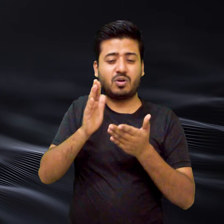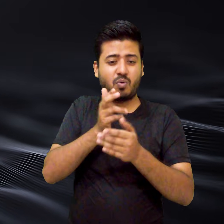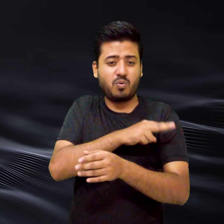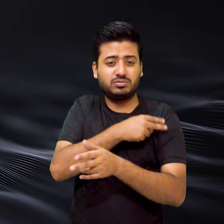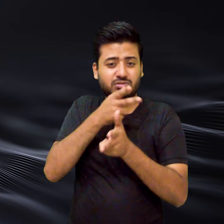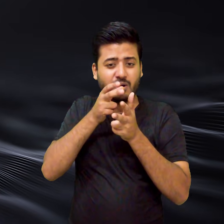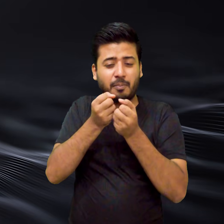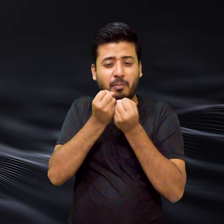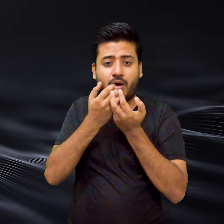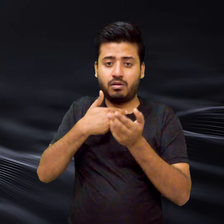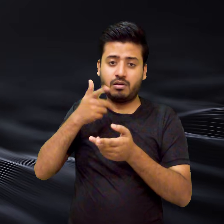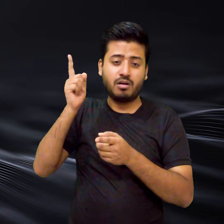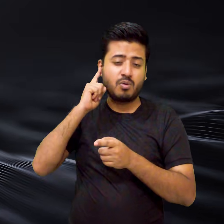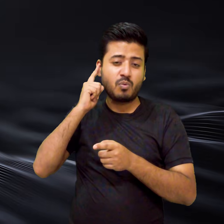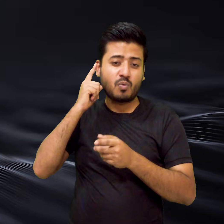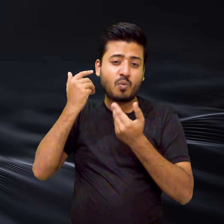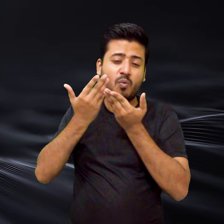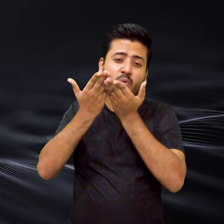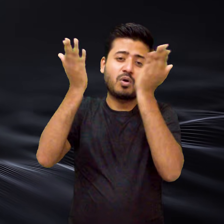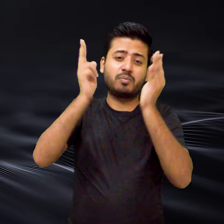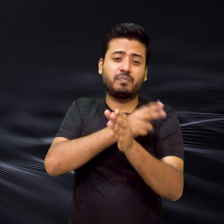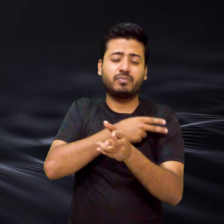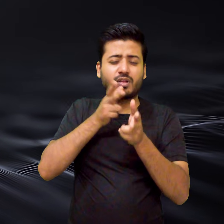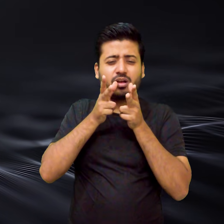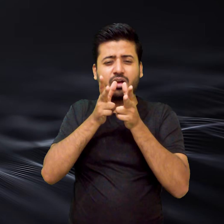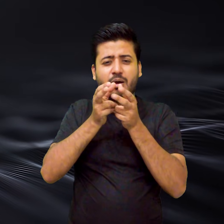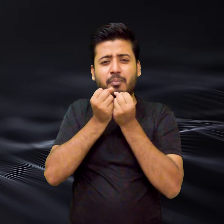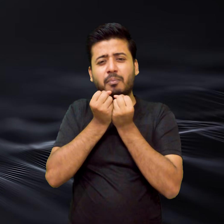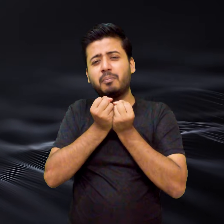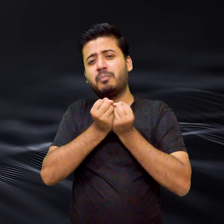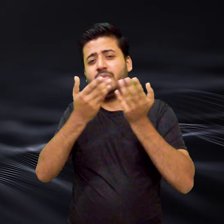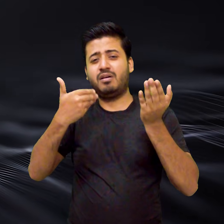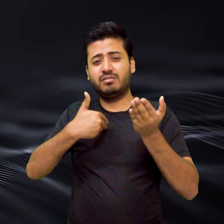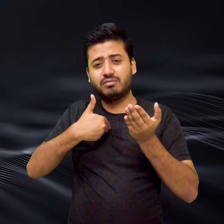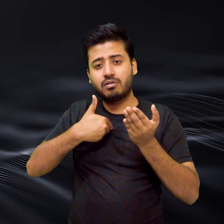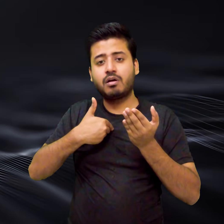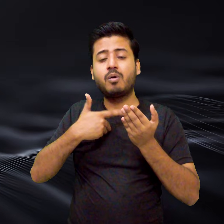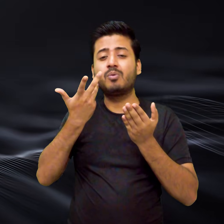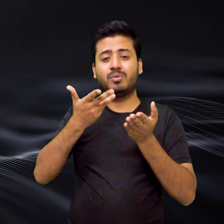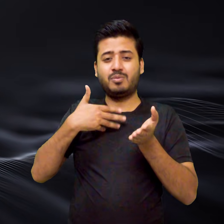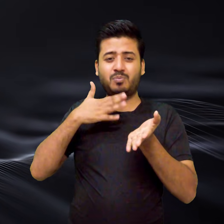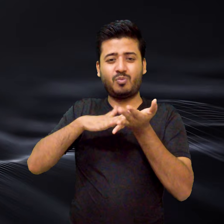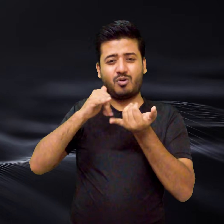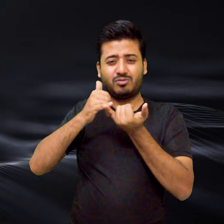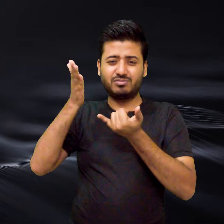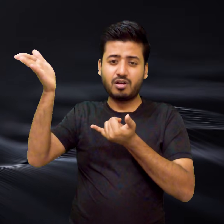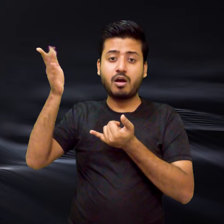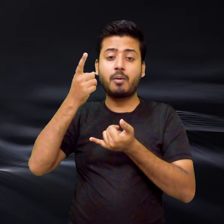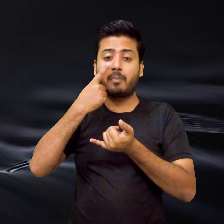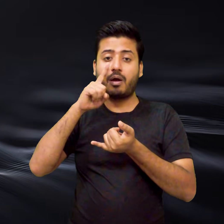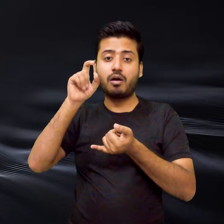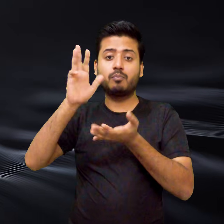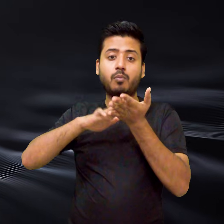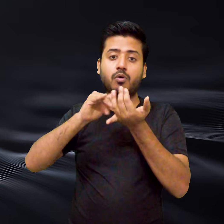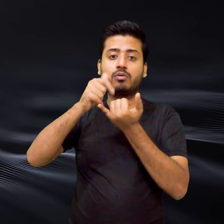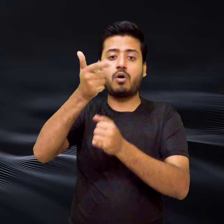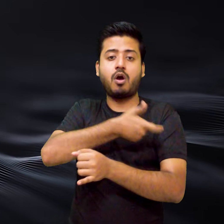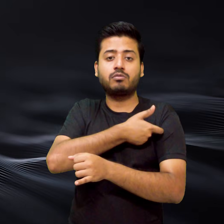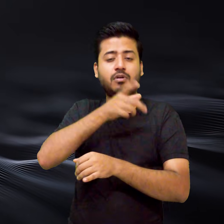British pharmacopoeia or cosmetic grade labels, as they can sometimes contain as little as 10% almond oil